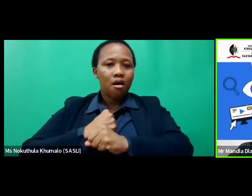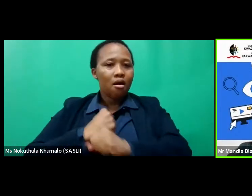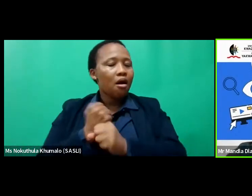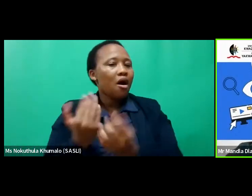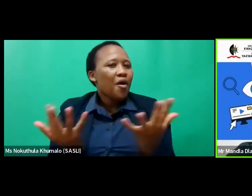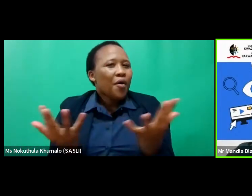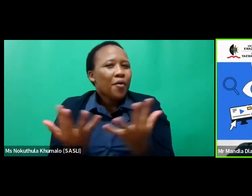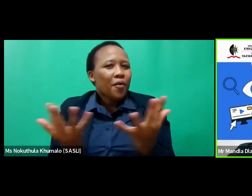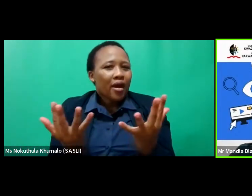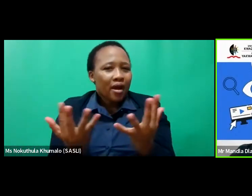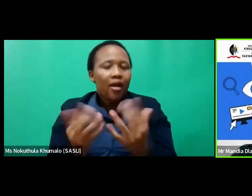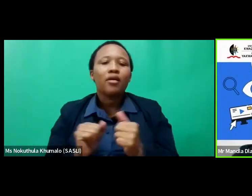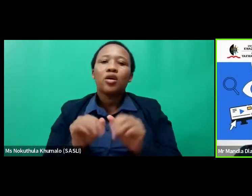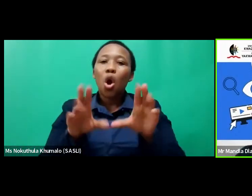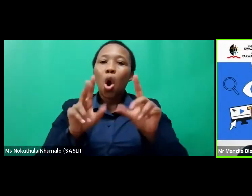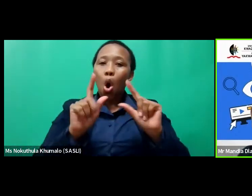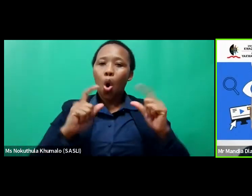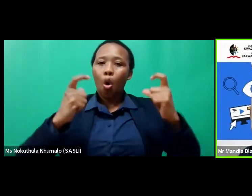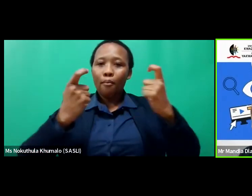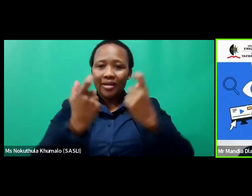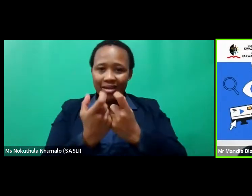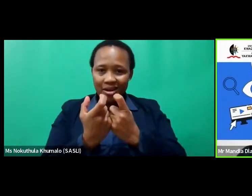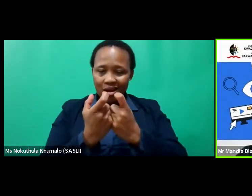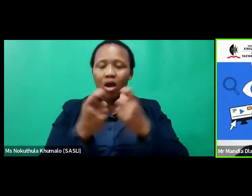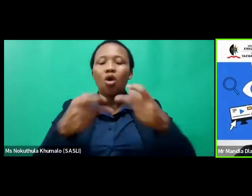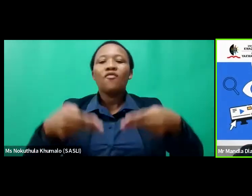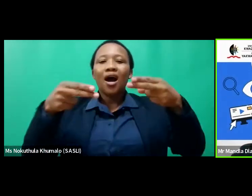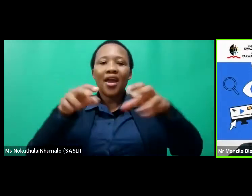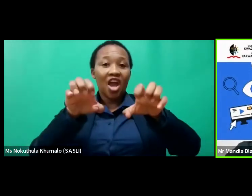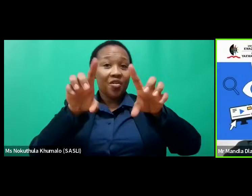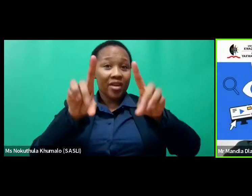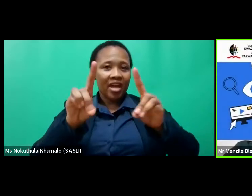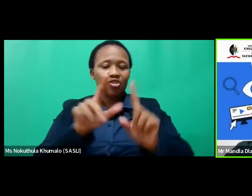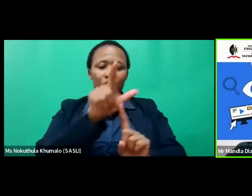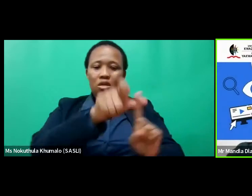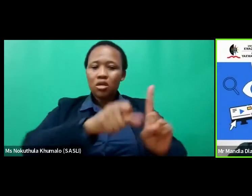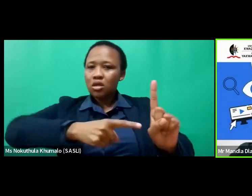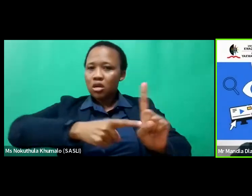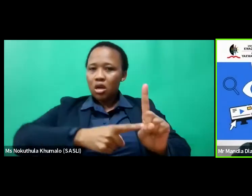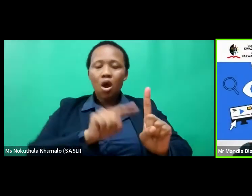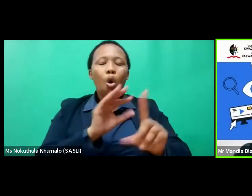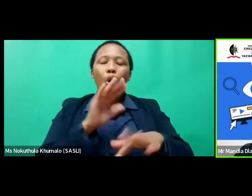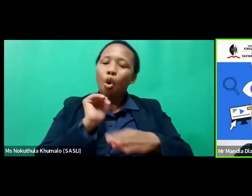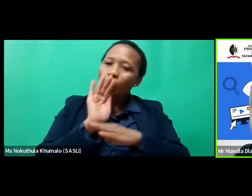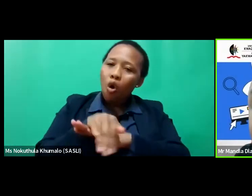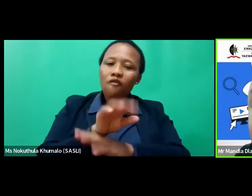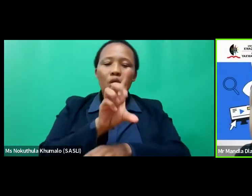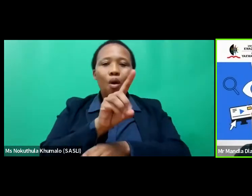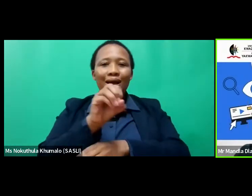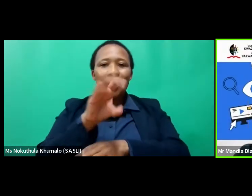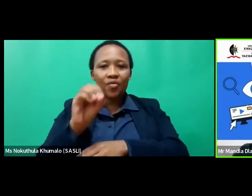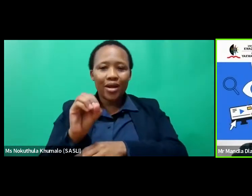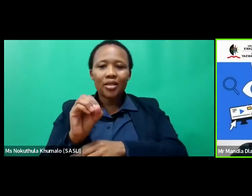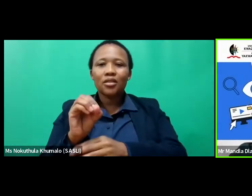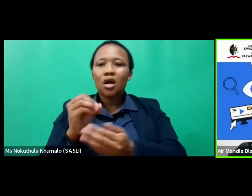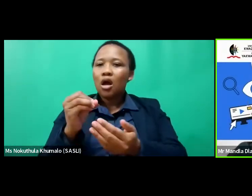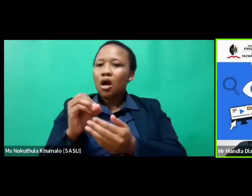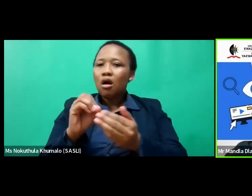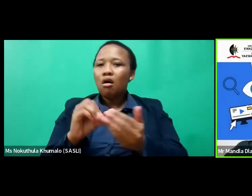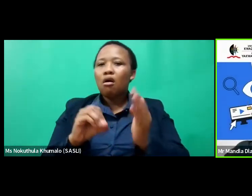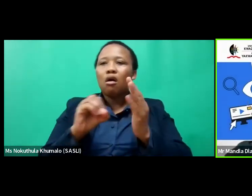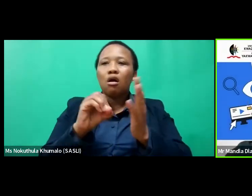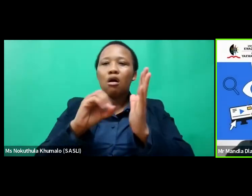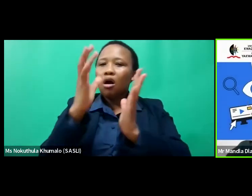of Higher Education. He has published over 100 articles in local and international journals,